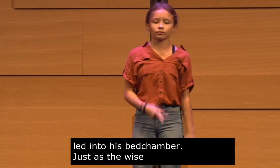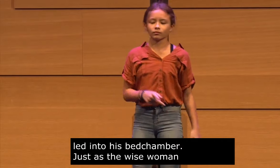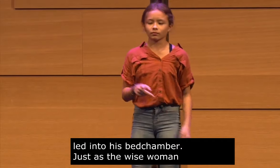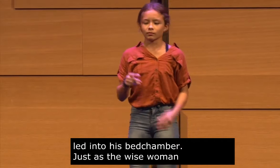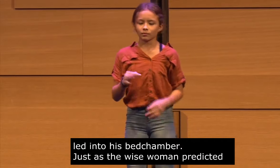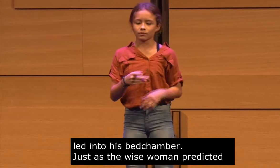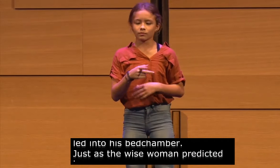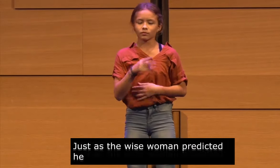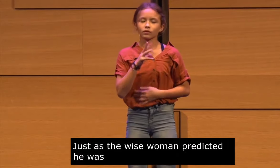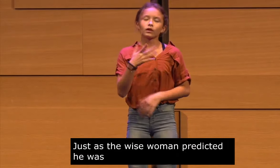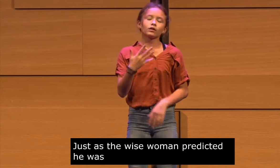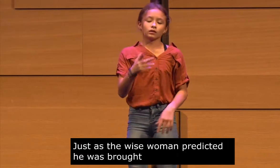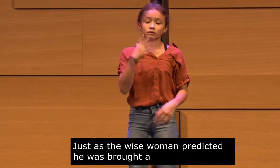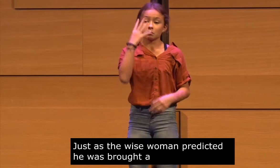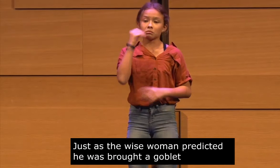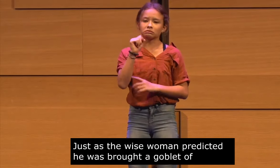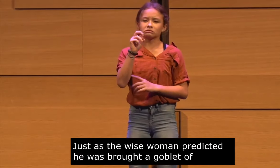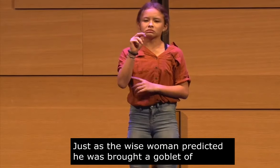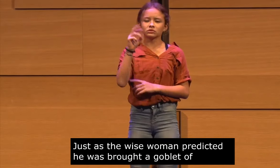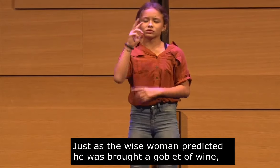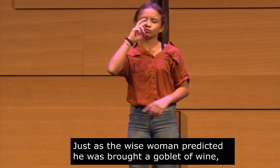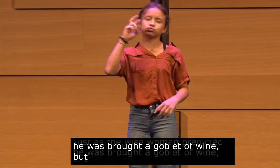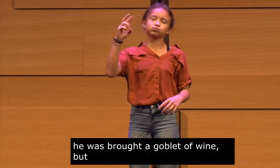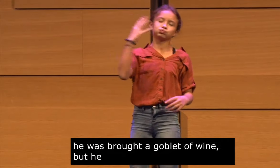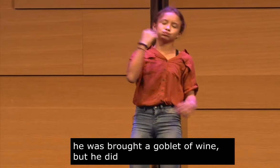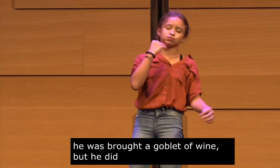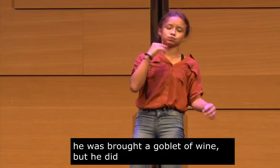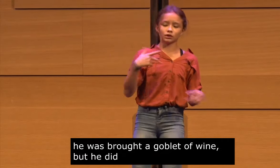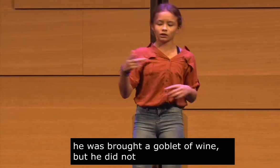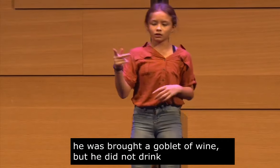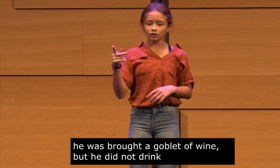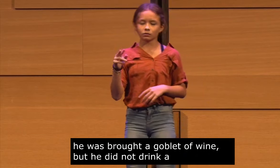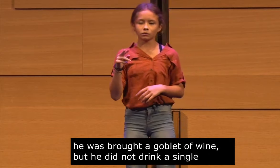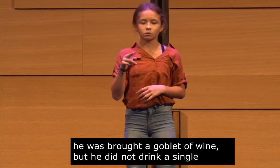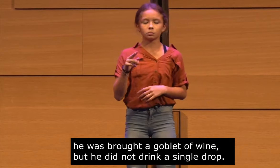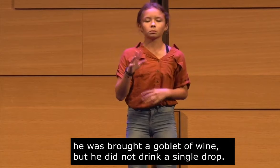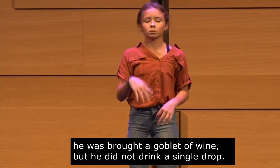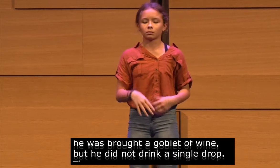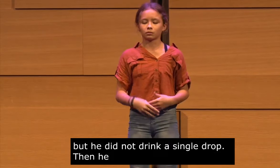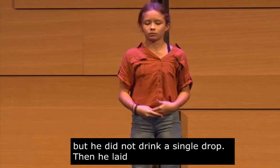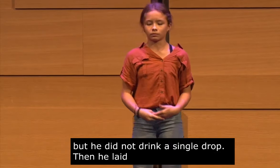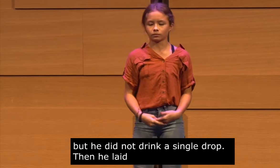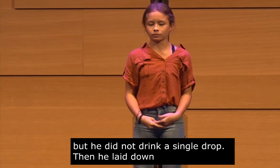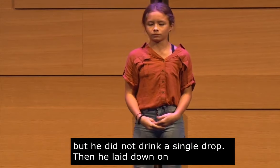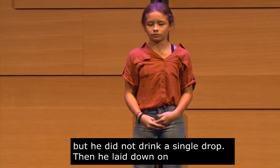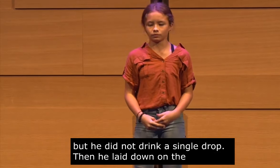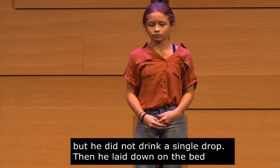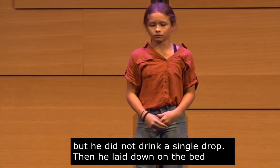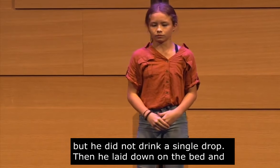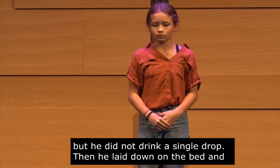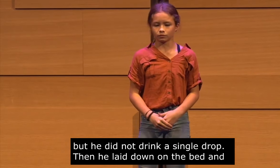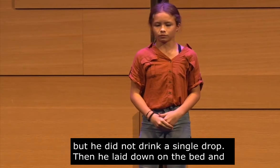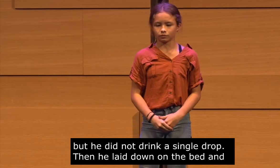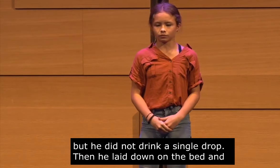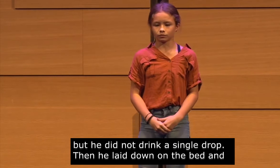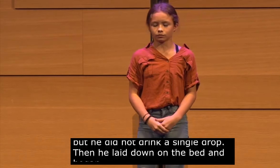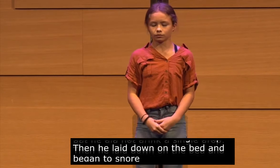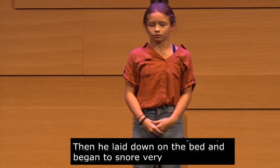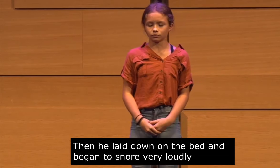brought a goblet of wine, but he did not drink a single drop. Then he lay down on the bed and began to snore very loudly, as if he had